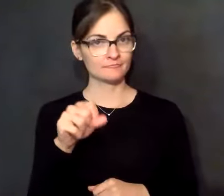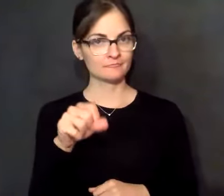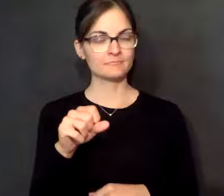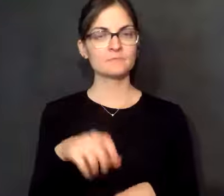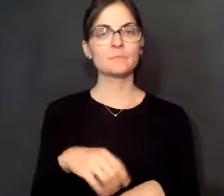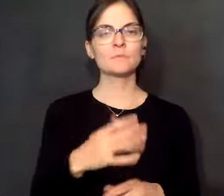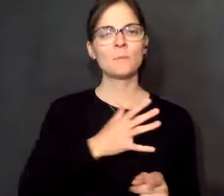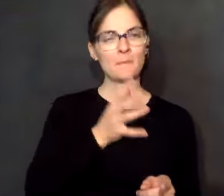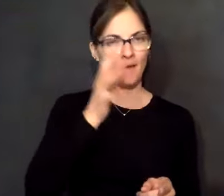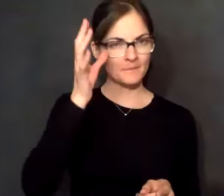no matter what.